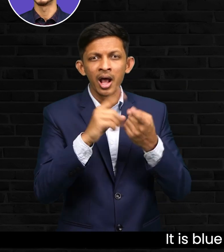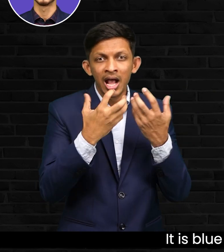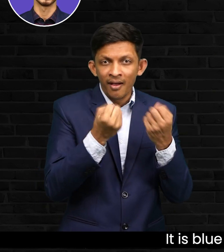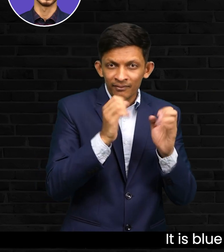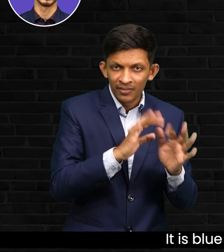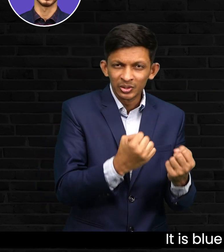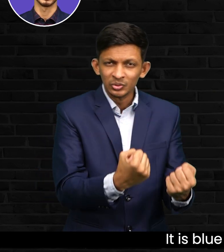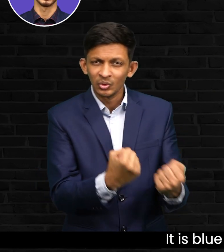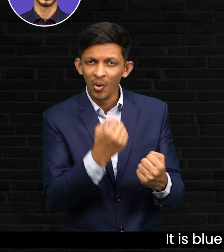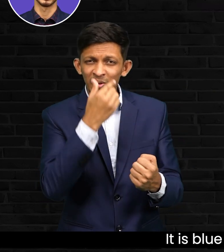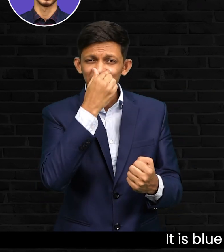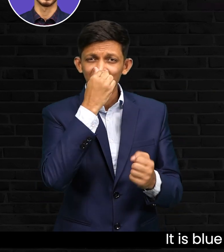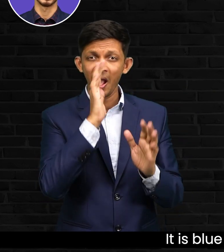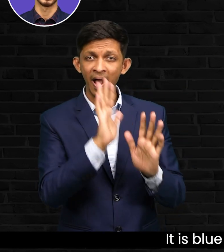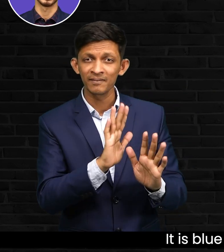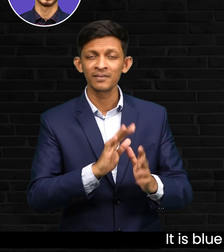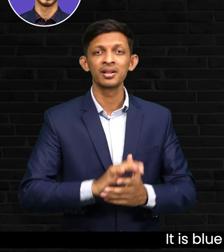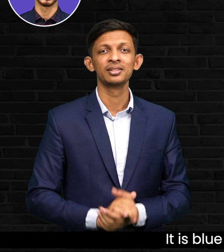odor.